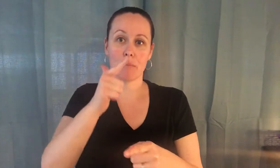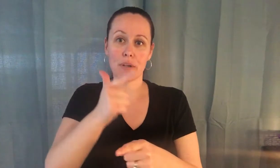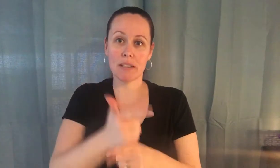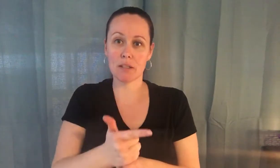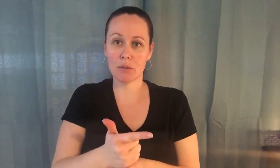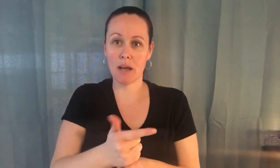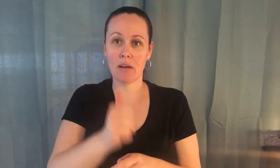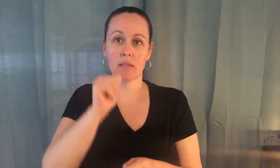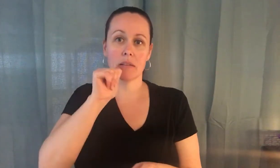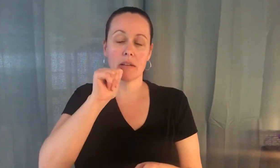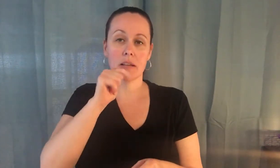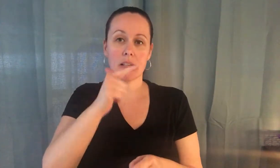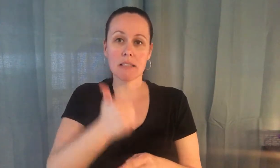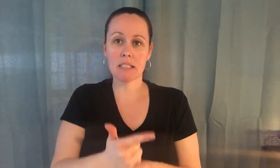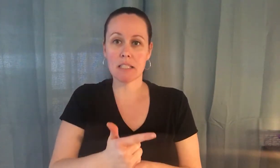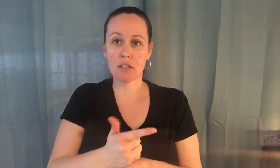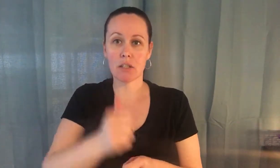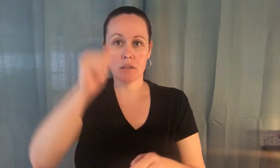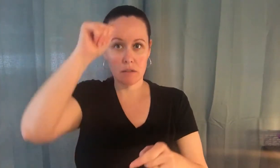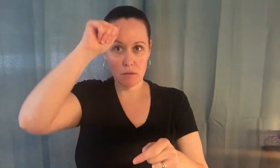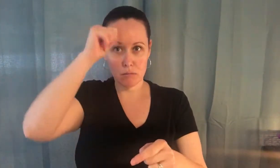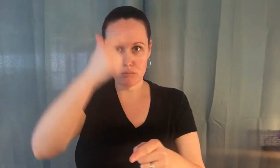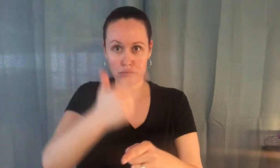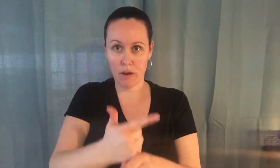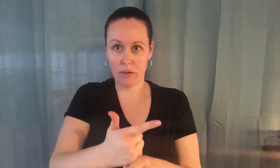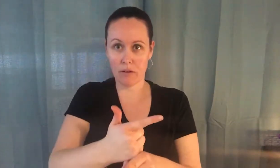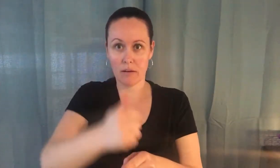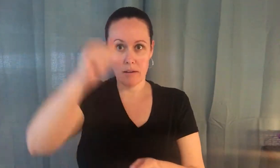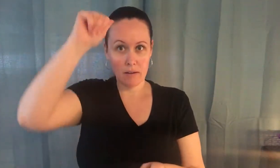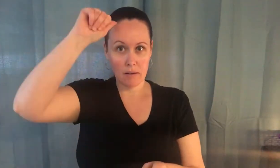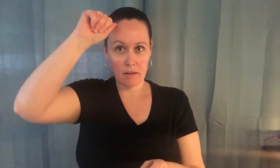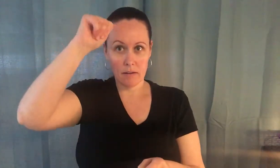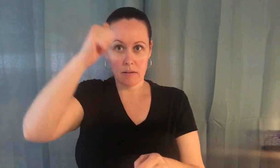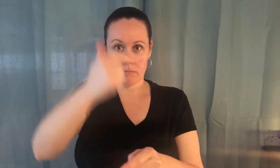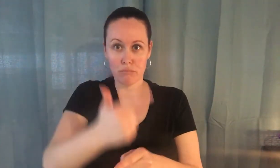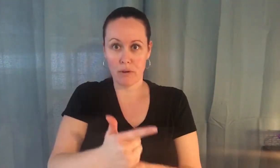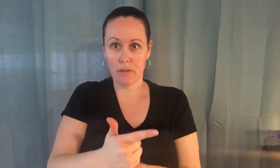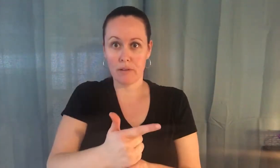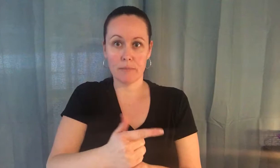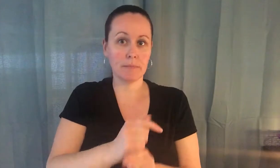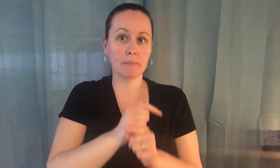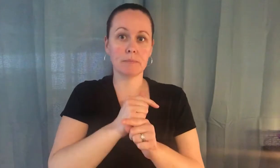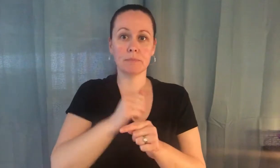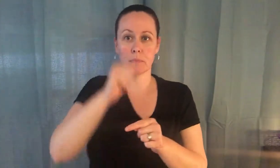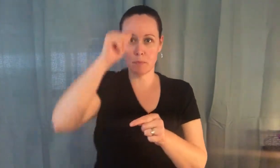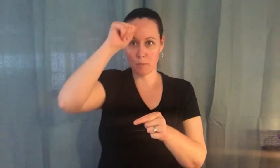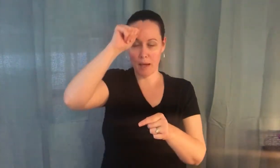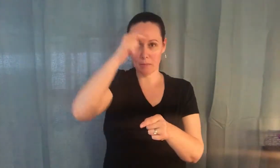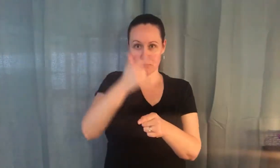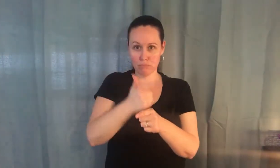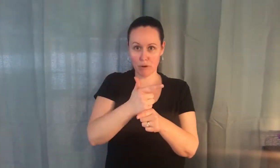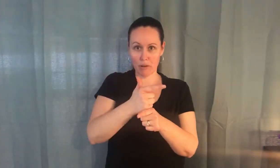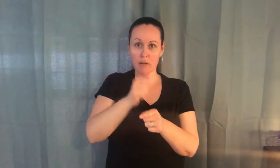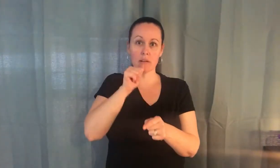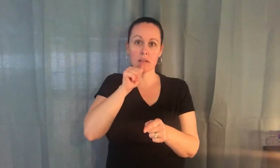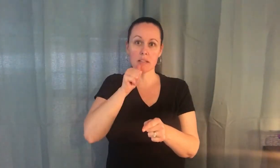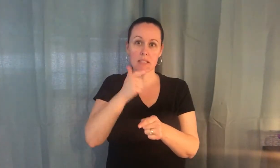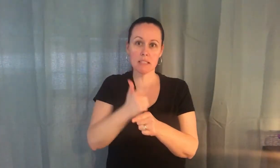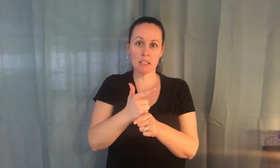bring it into an L. Sister, brother, brother. Move back. Brother,